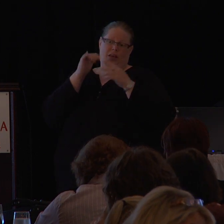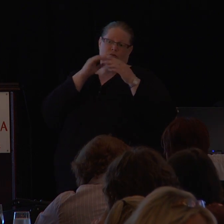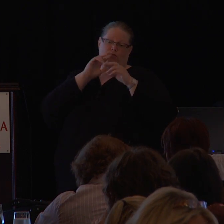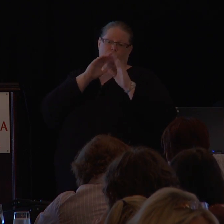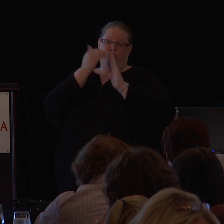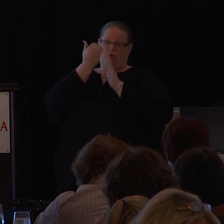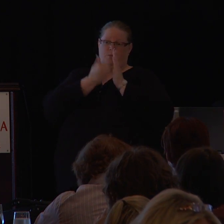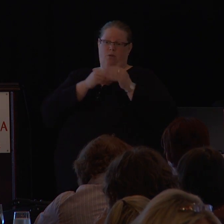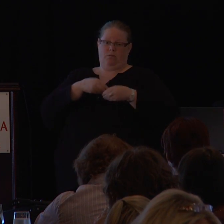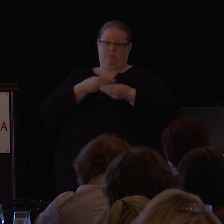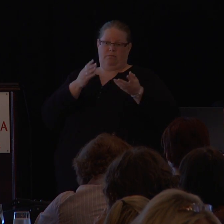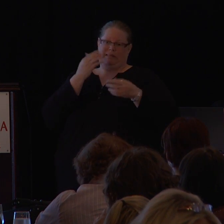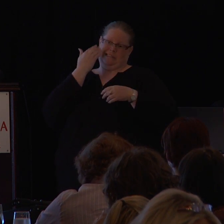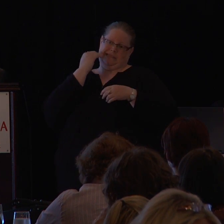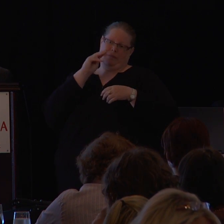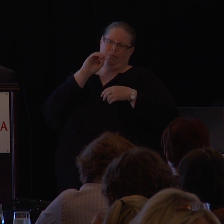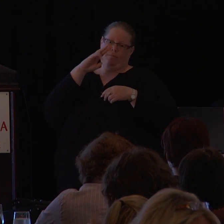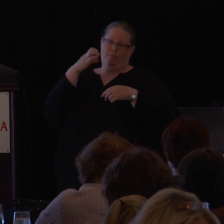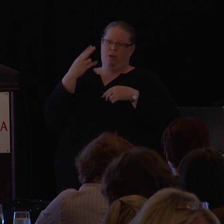March 2012.